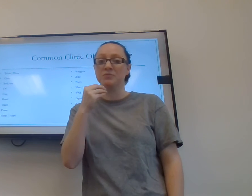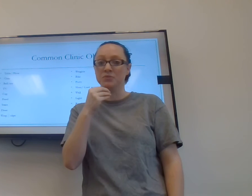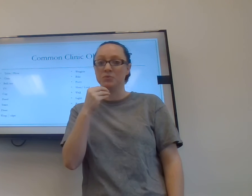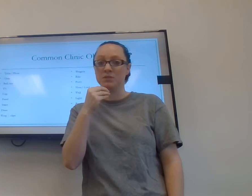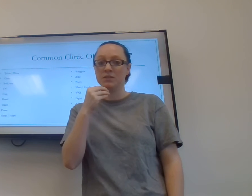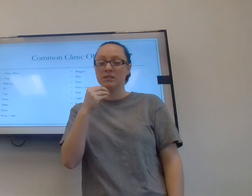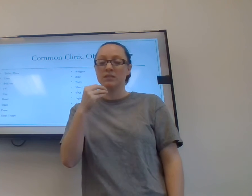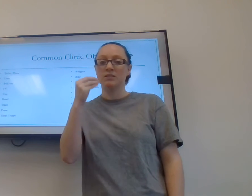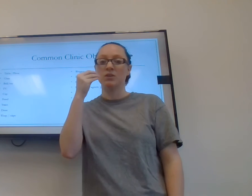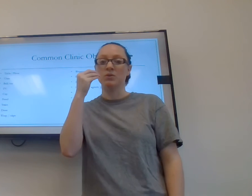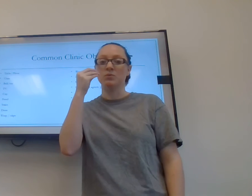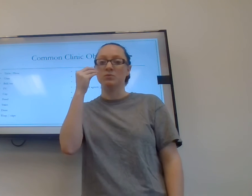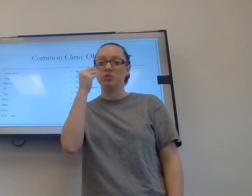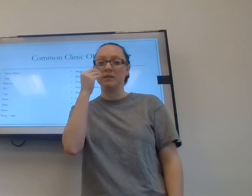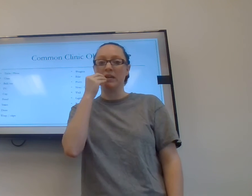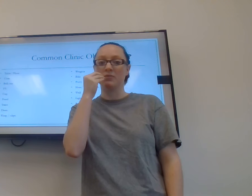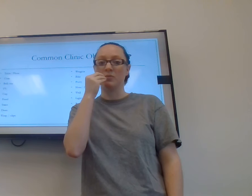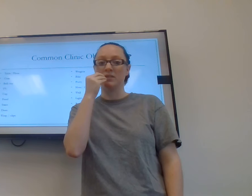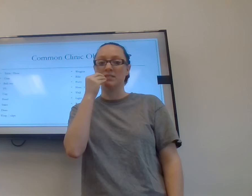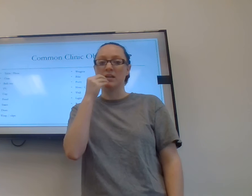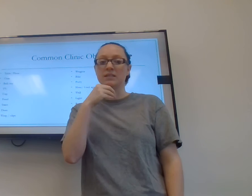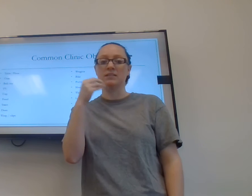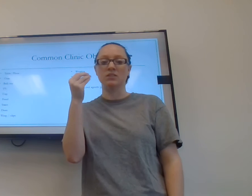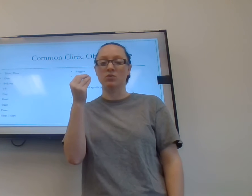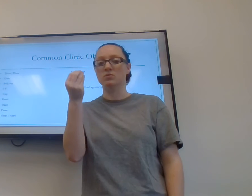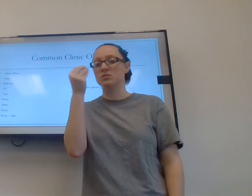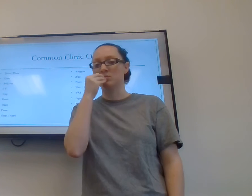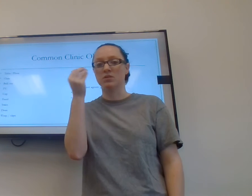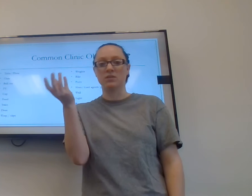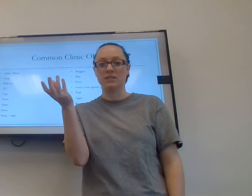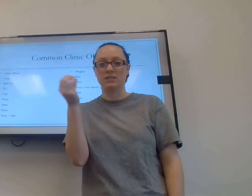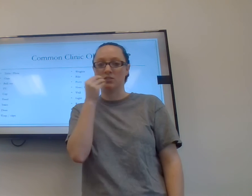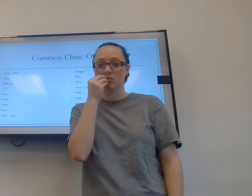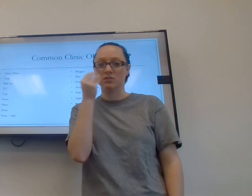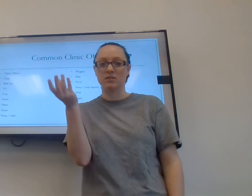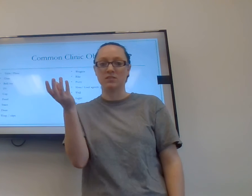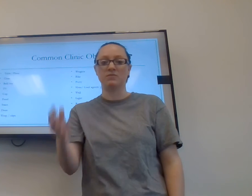food. So just be careful with this sign. Adults, they're easy. It's food.